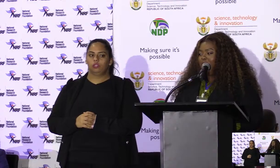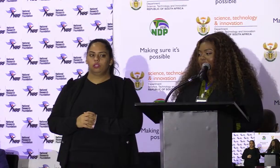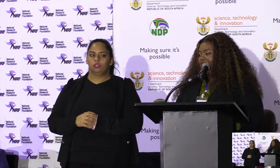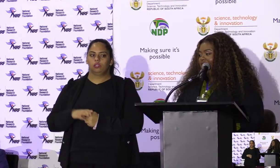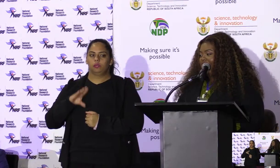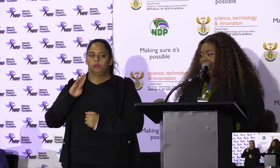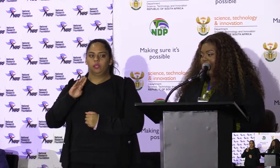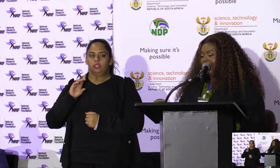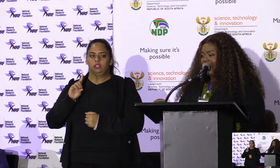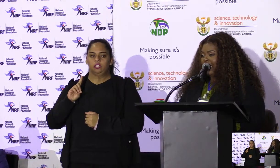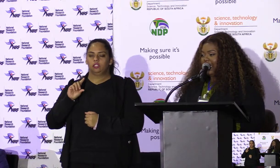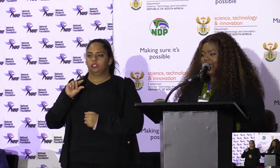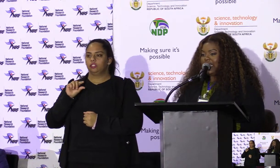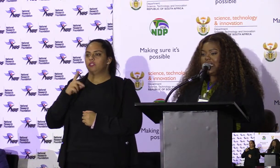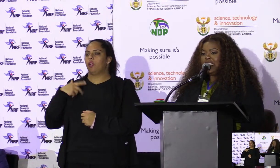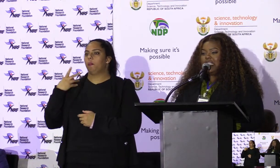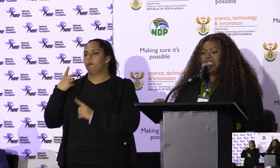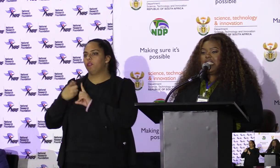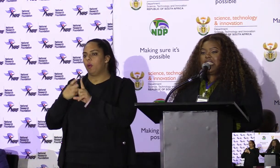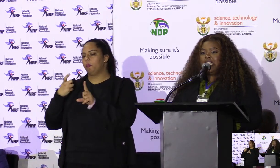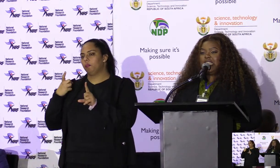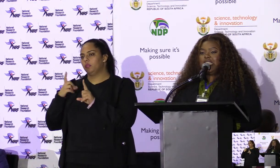DDGs from the department,